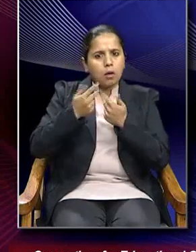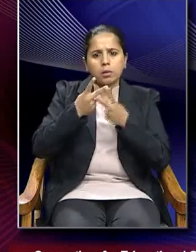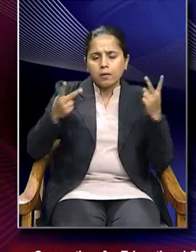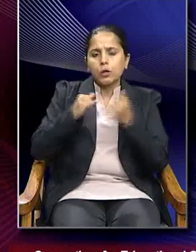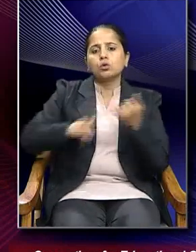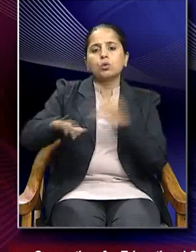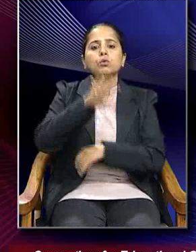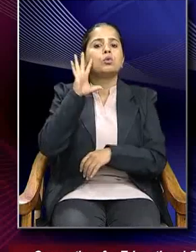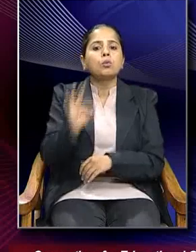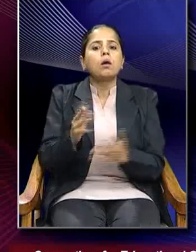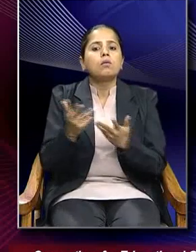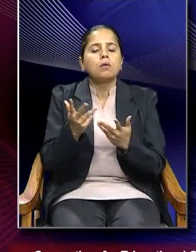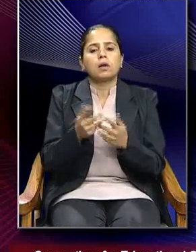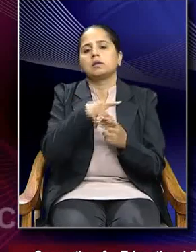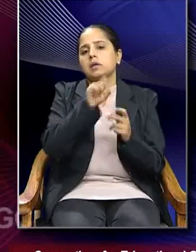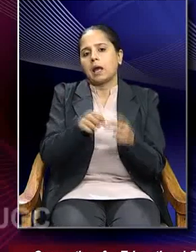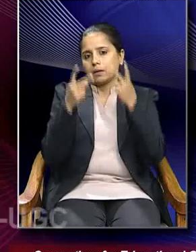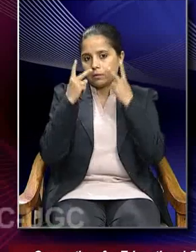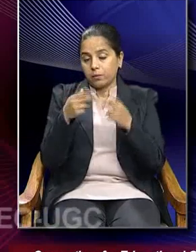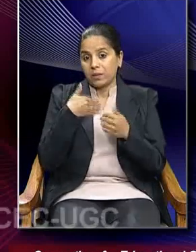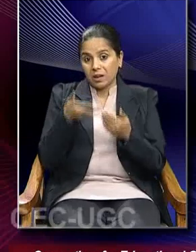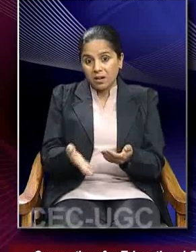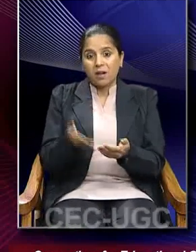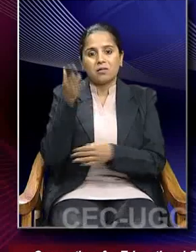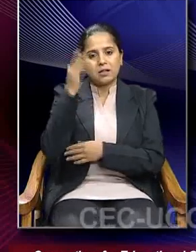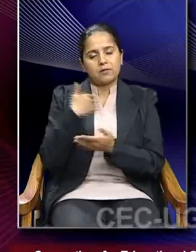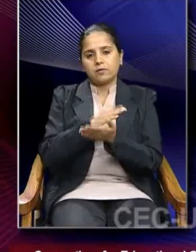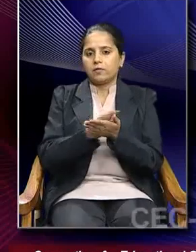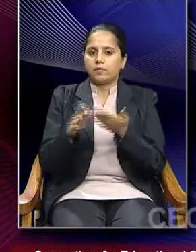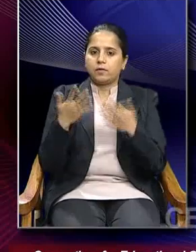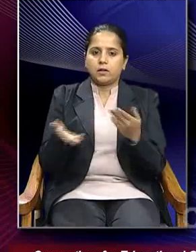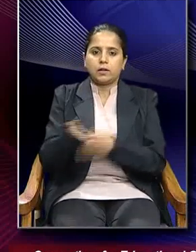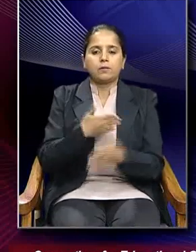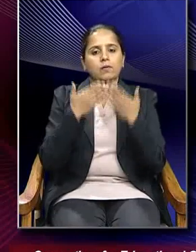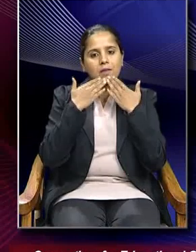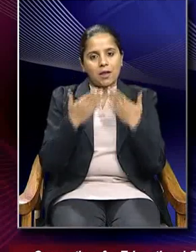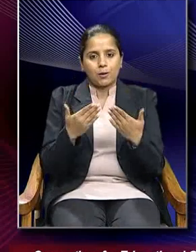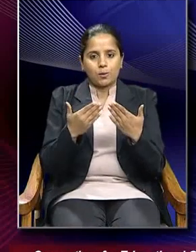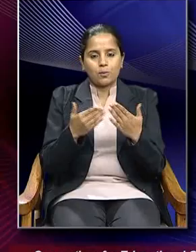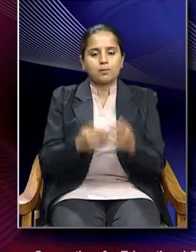reality. With this, I come to an end of this lecture. Thank you.